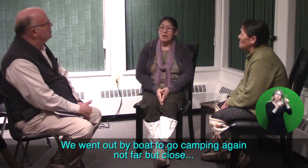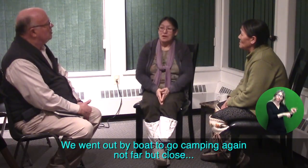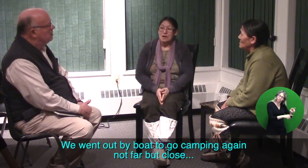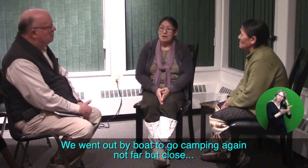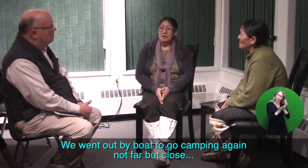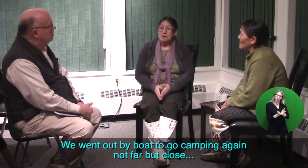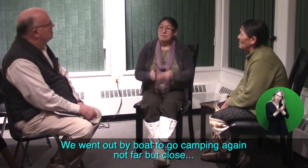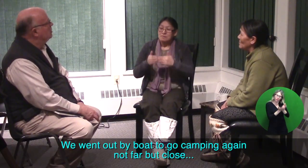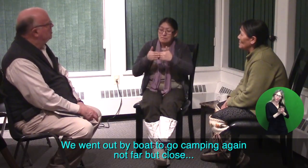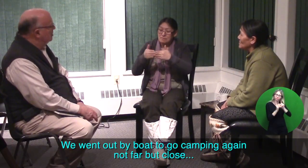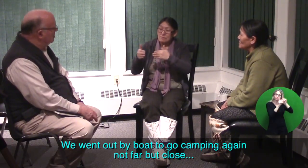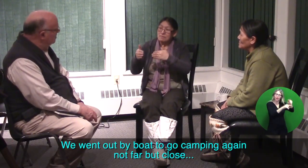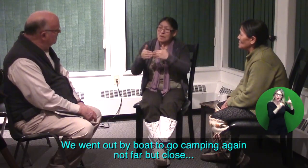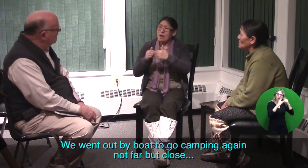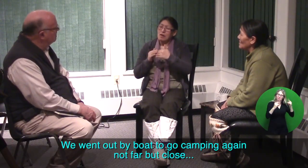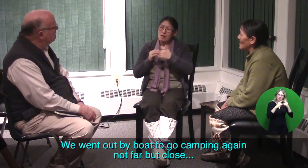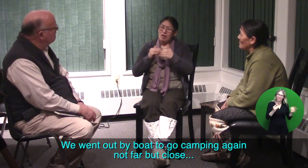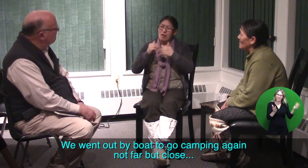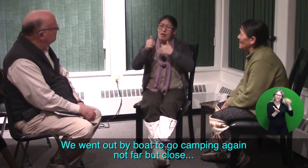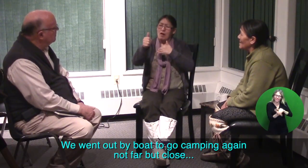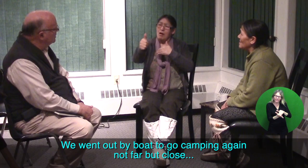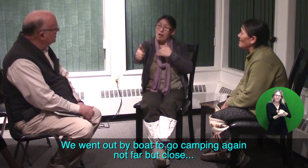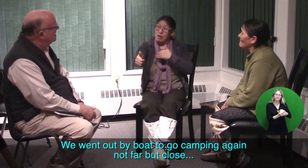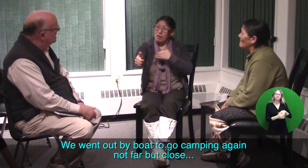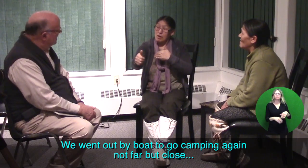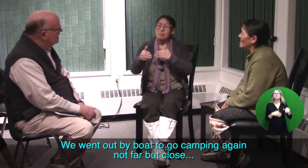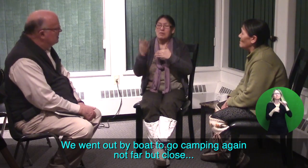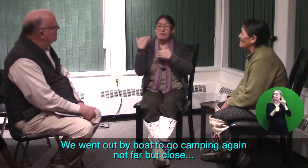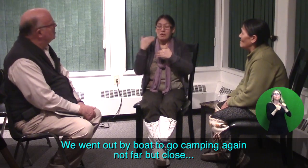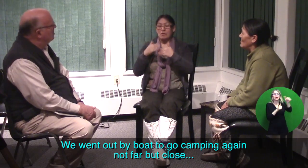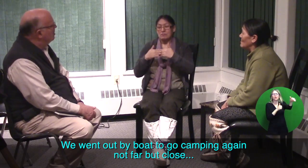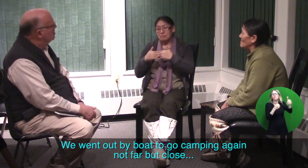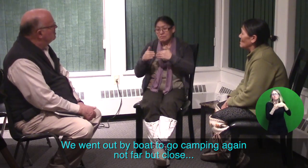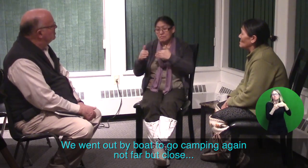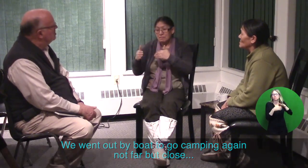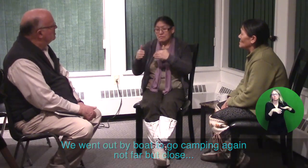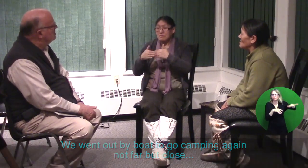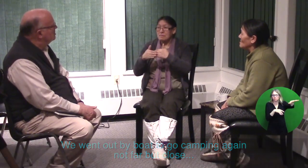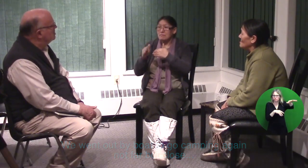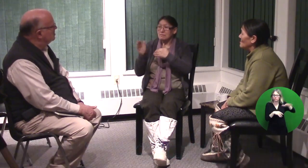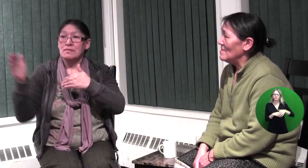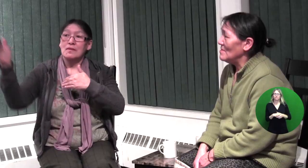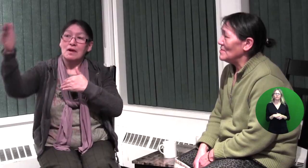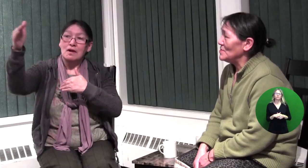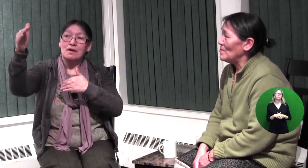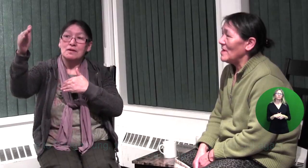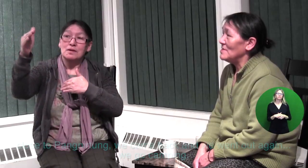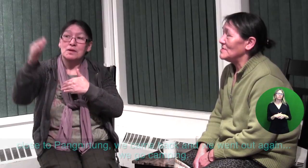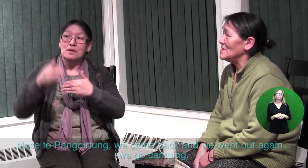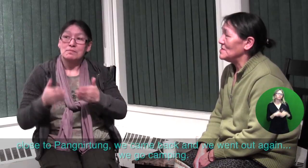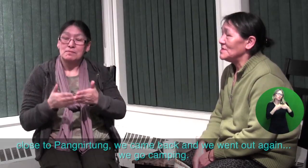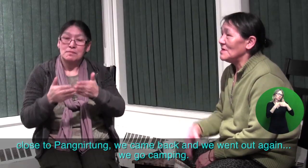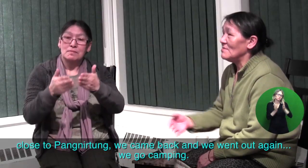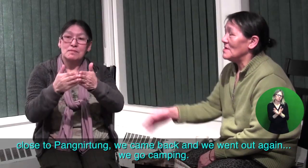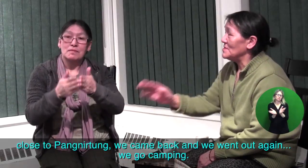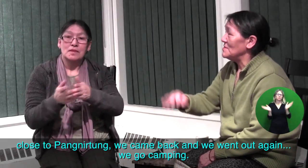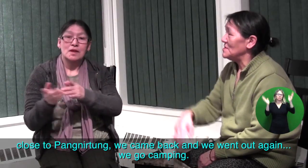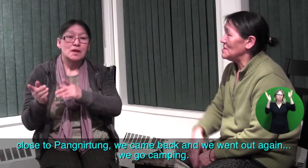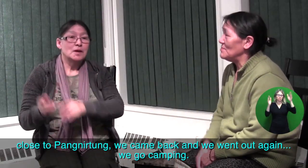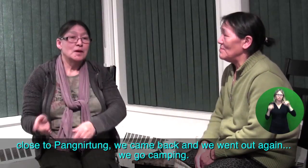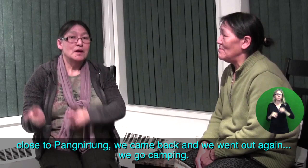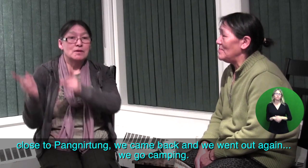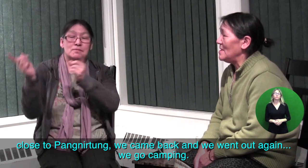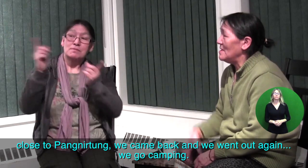We went out by boat to go camping again, not far, but close to Pangnirtung, just